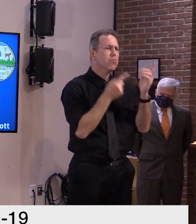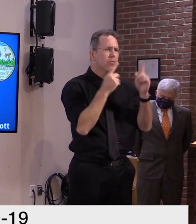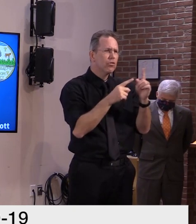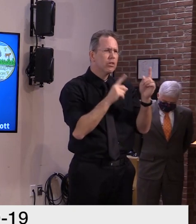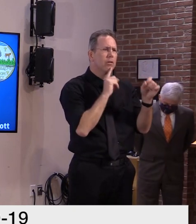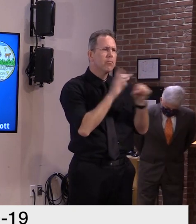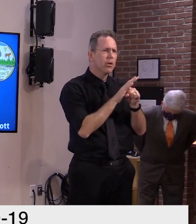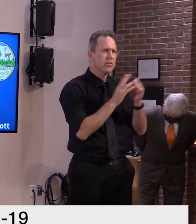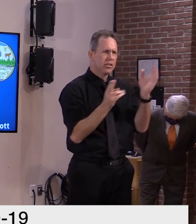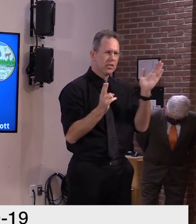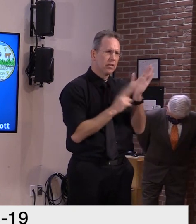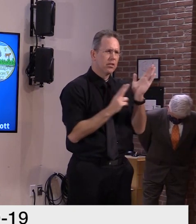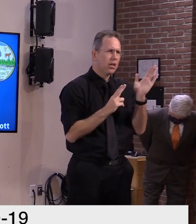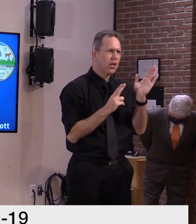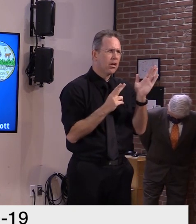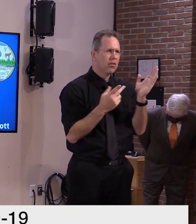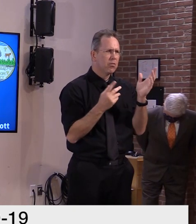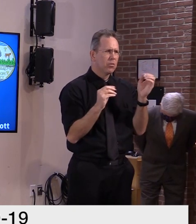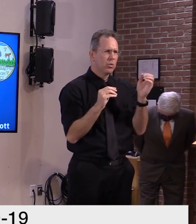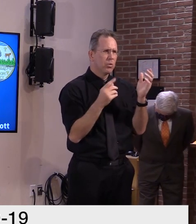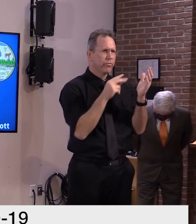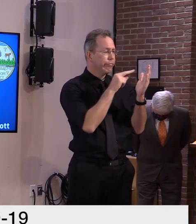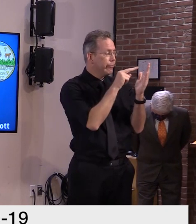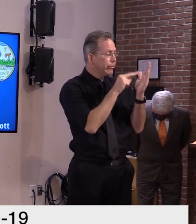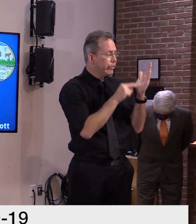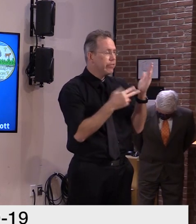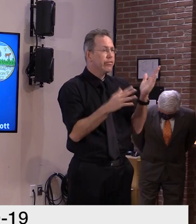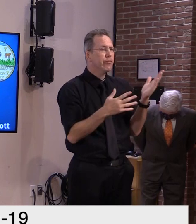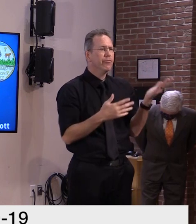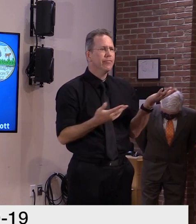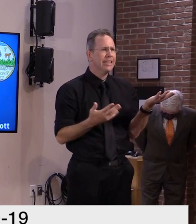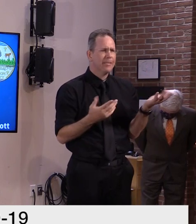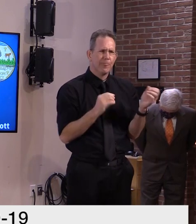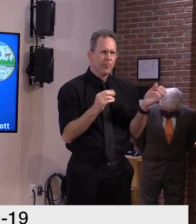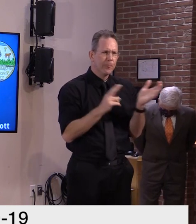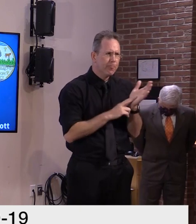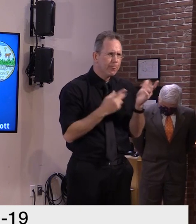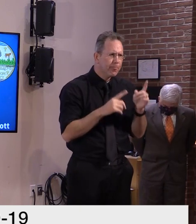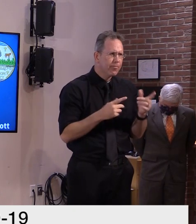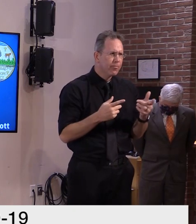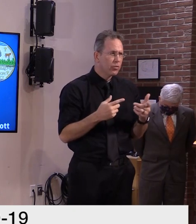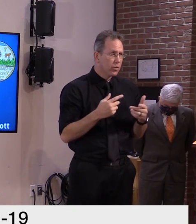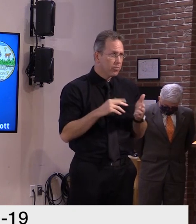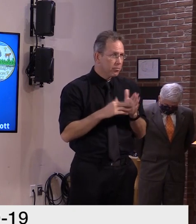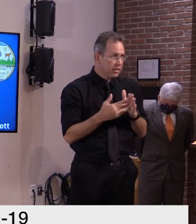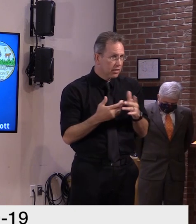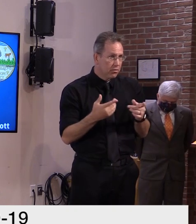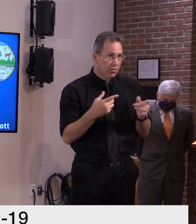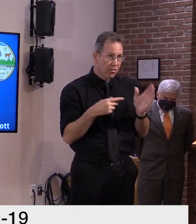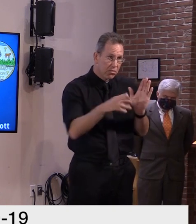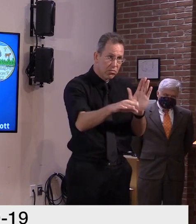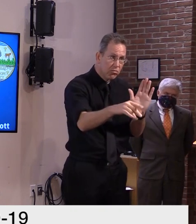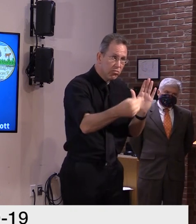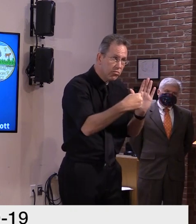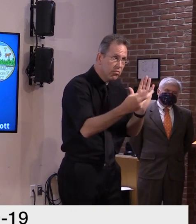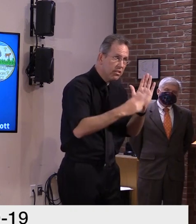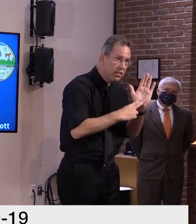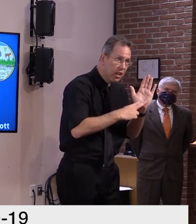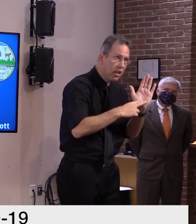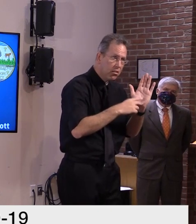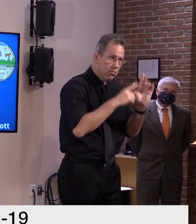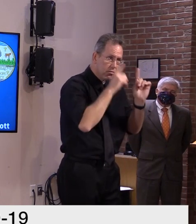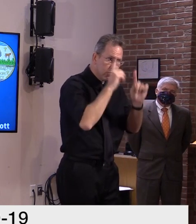As far as actual enforceability, yes, part of it is an education campaign. Let's not pretend like everybody understands and goes